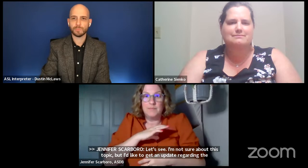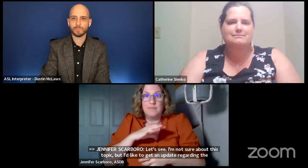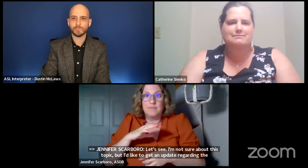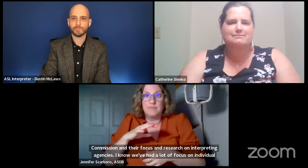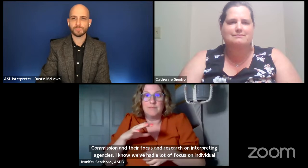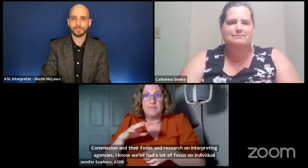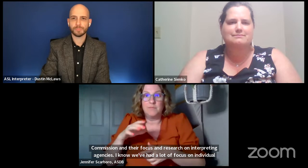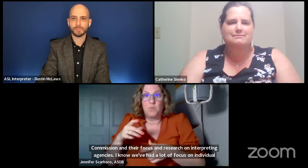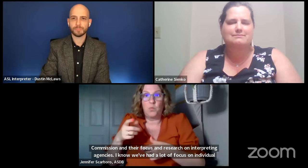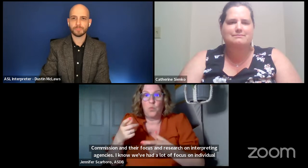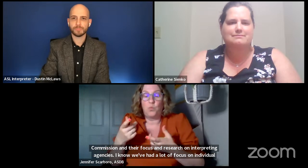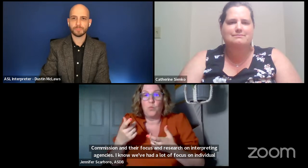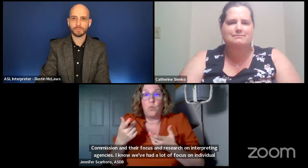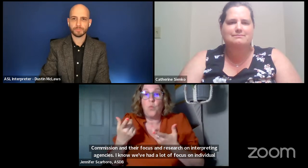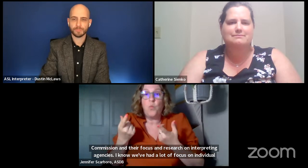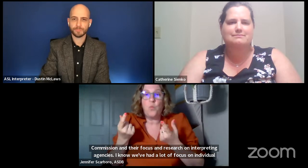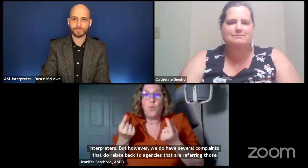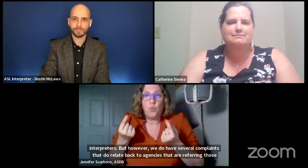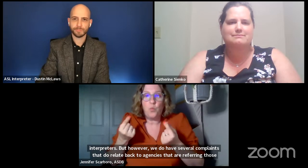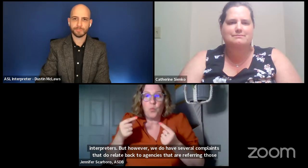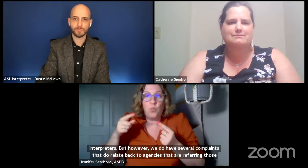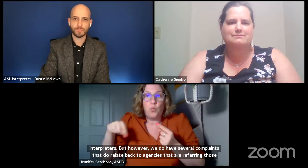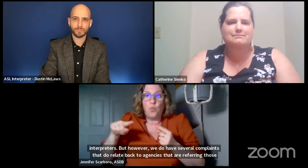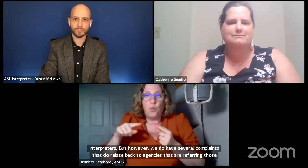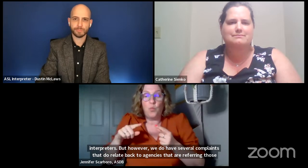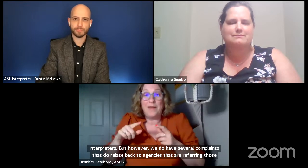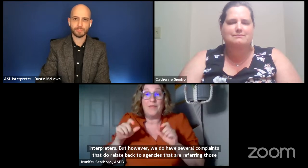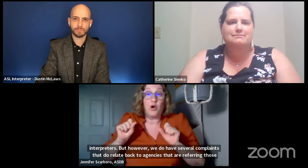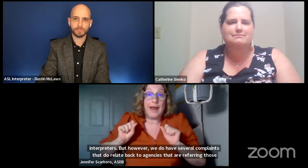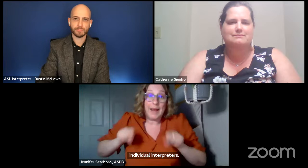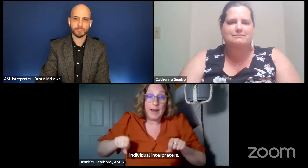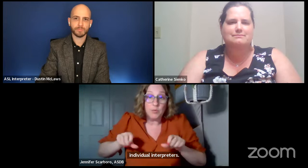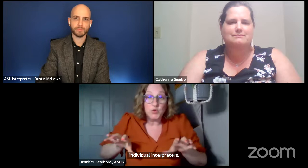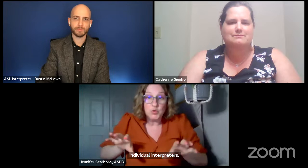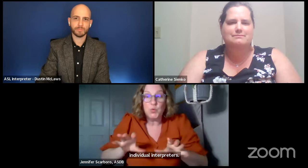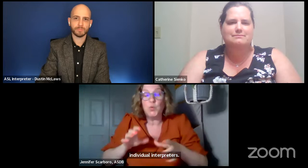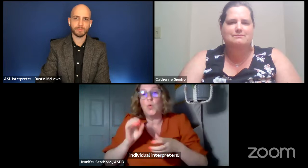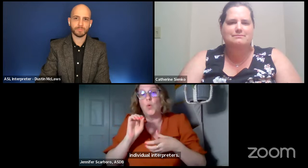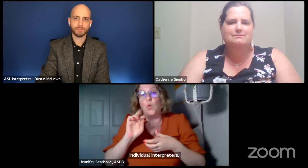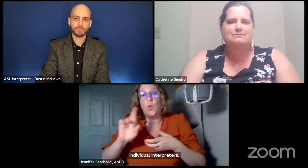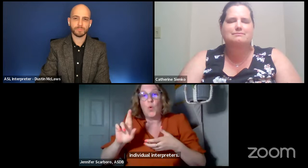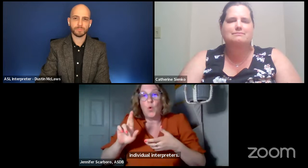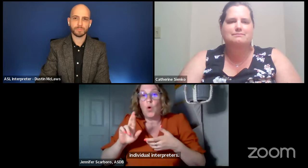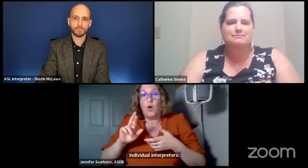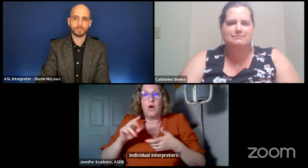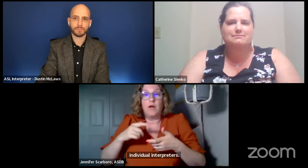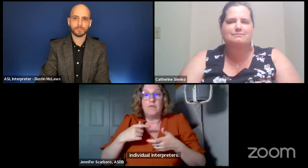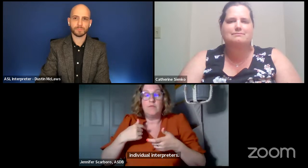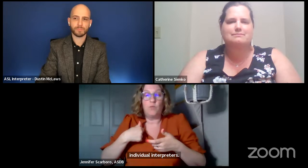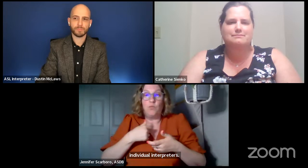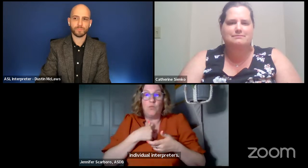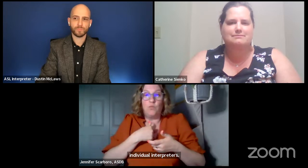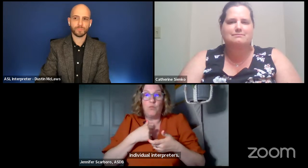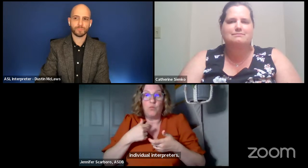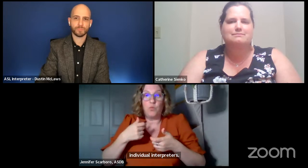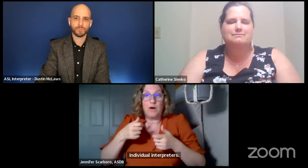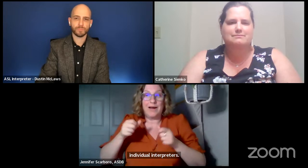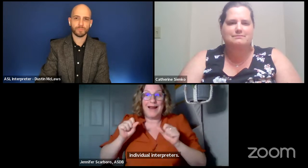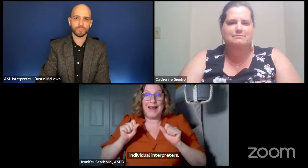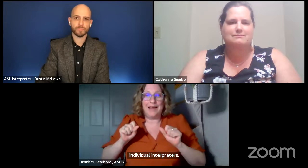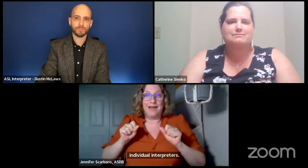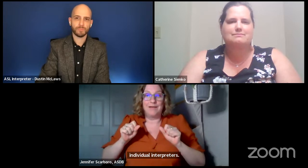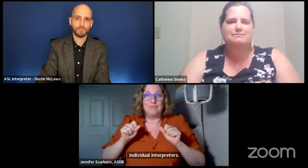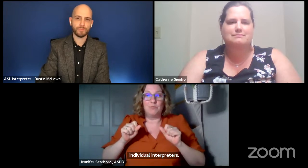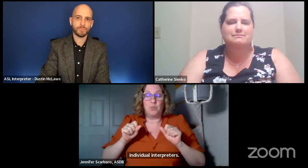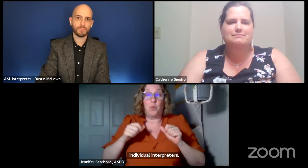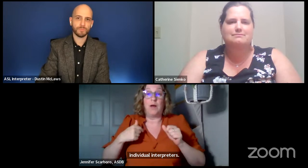update regarding that from the commission and what what you might be